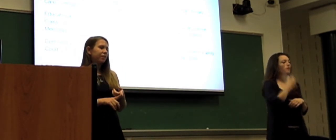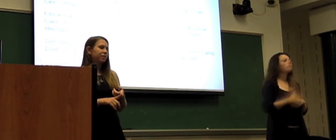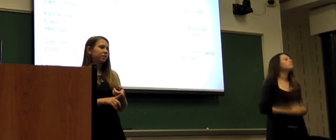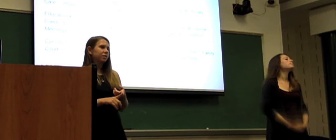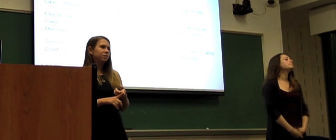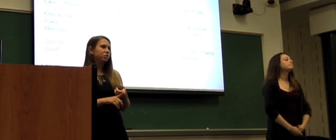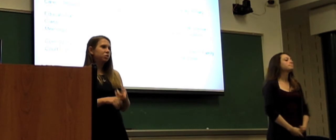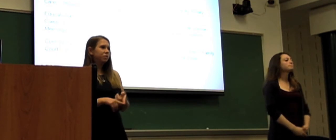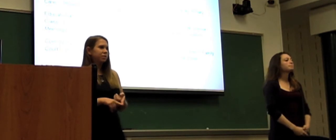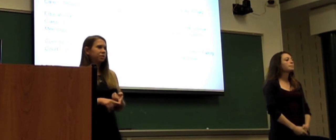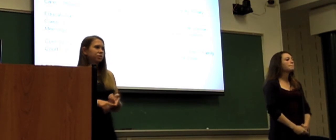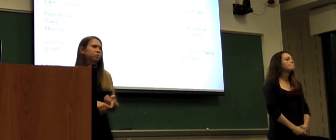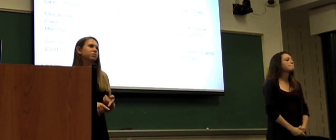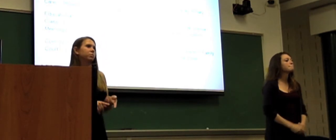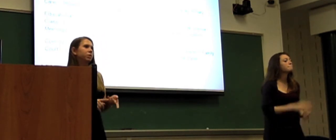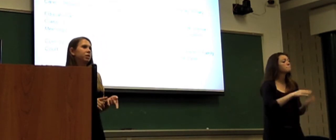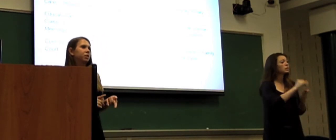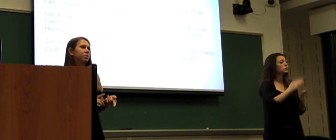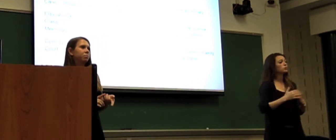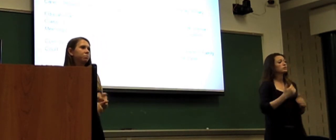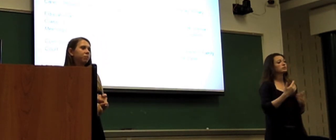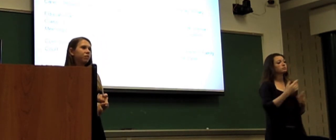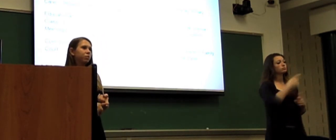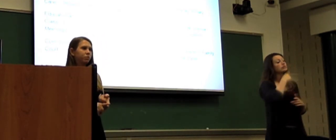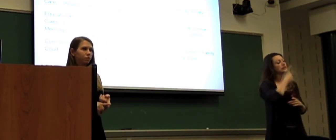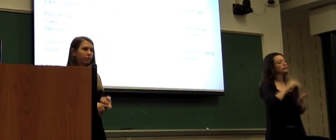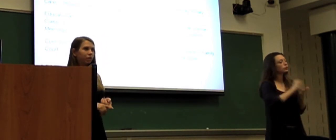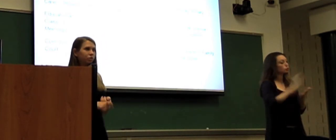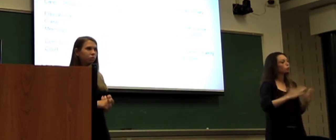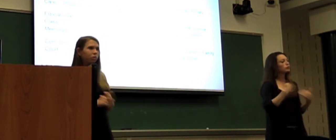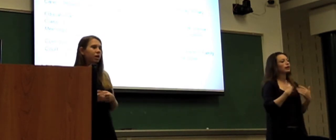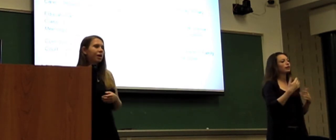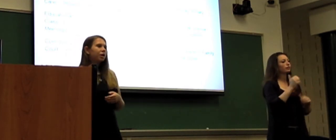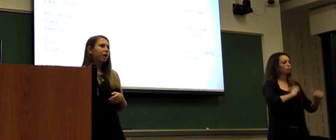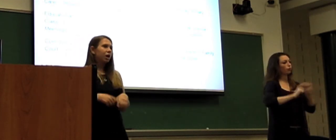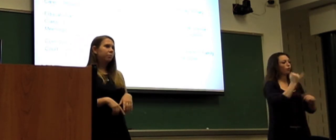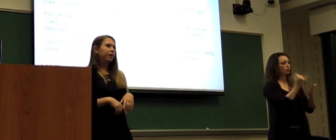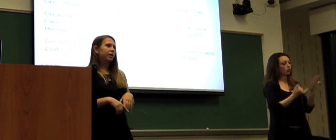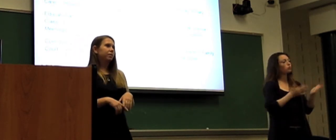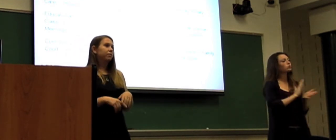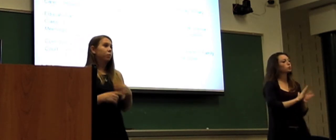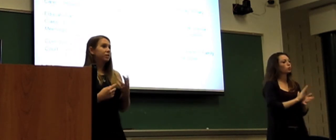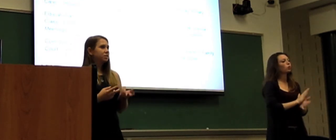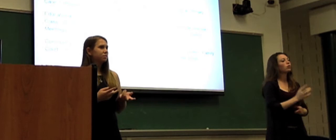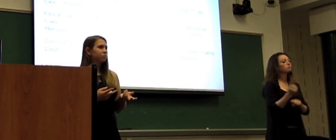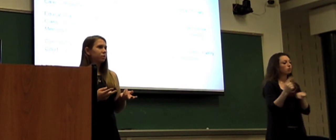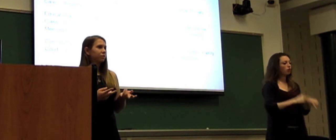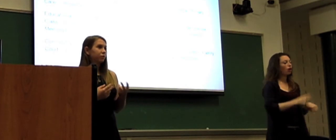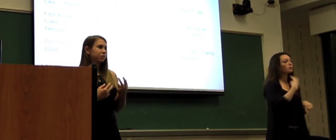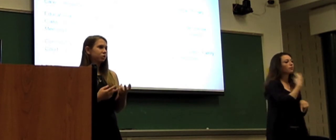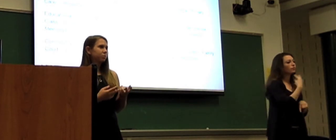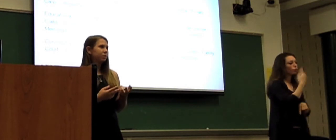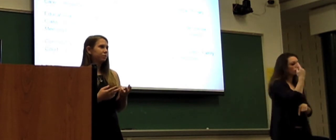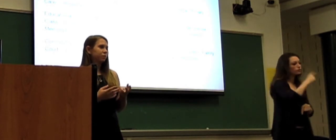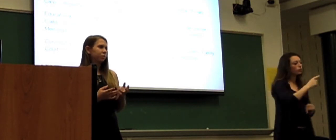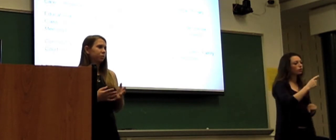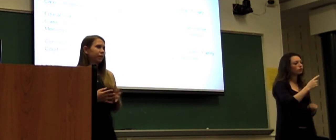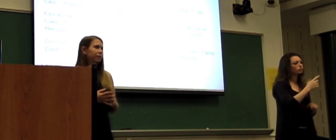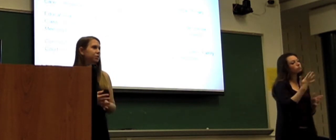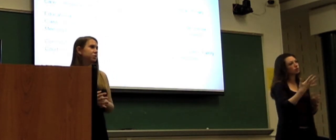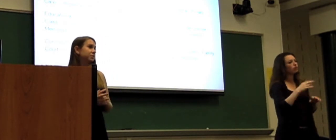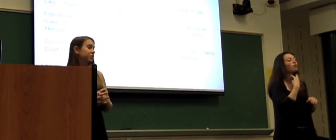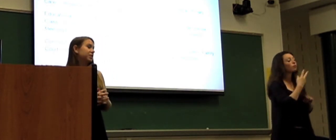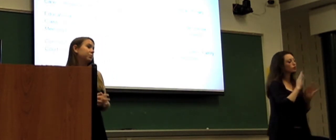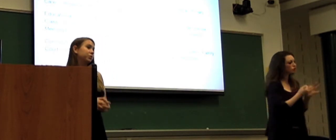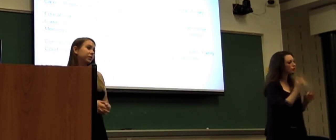They're having hearing students from the Buffalo Performing Arts School come and voice interpret for their